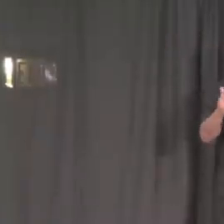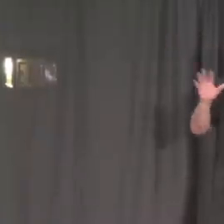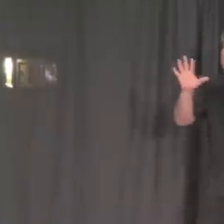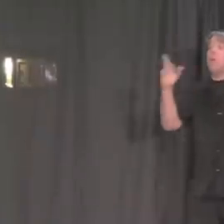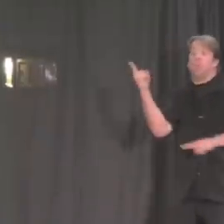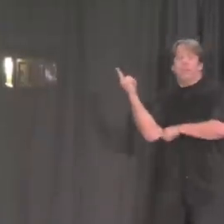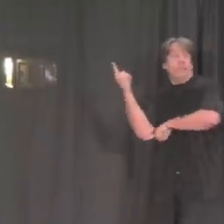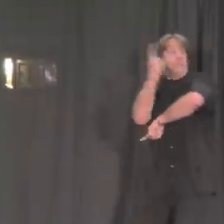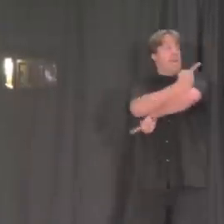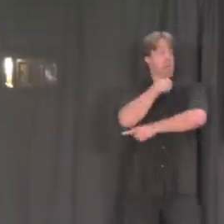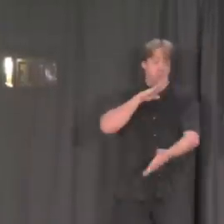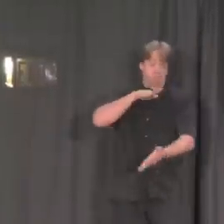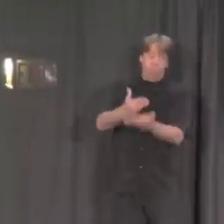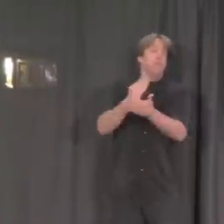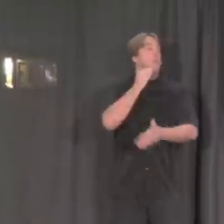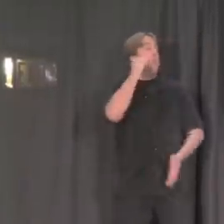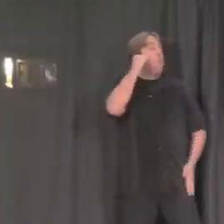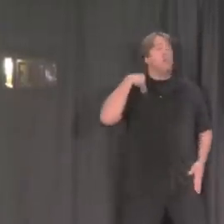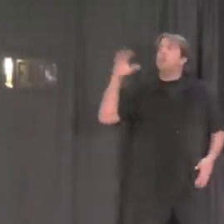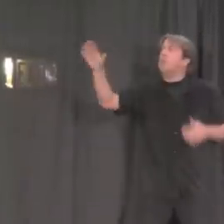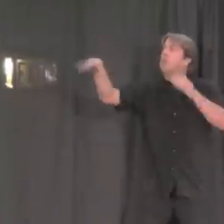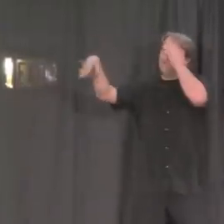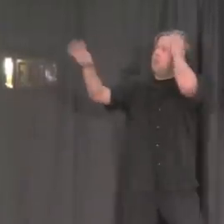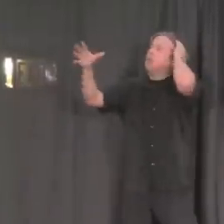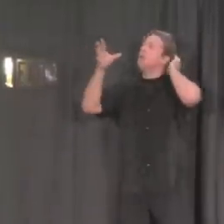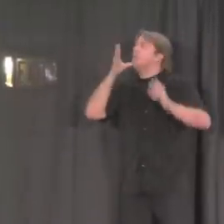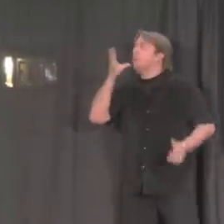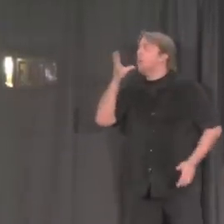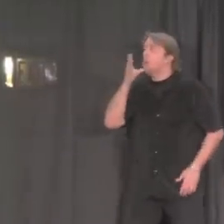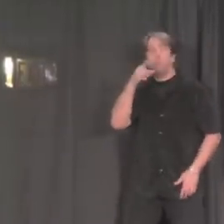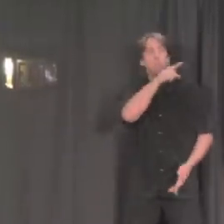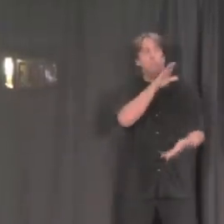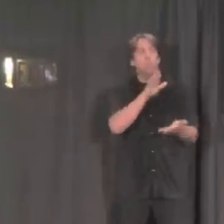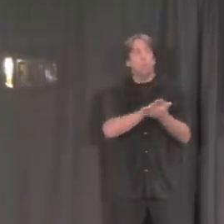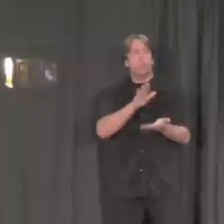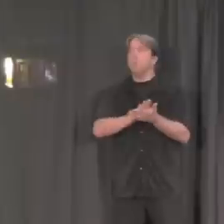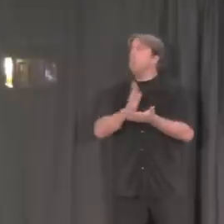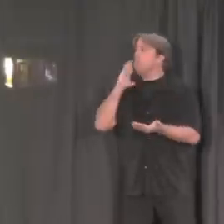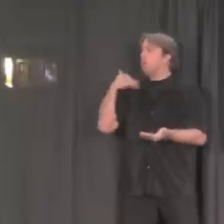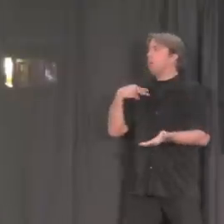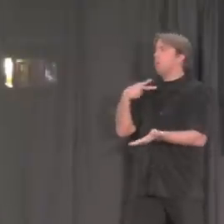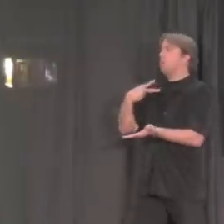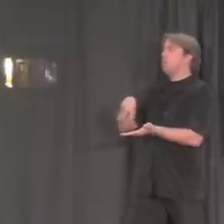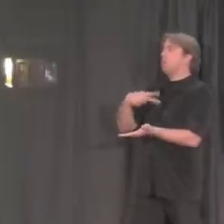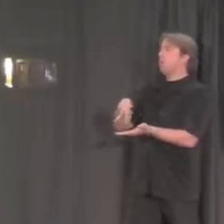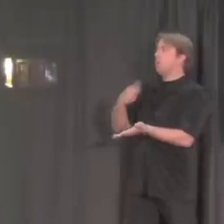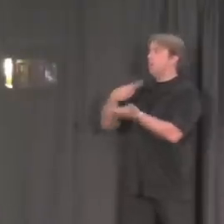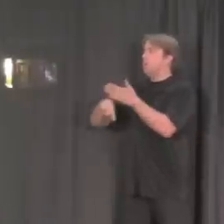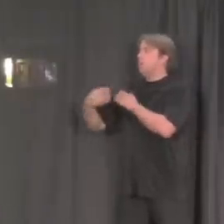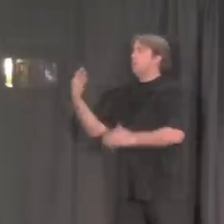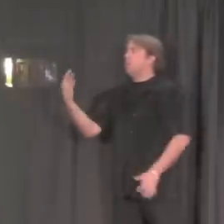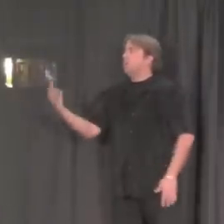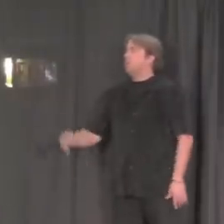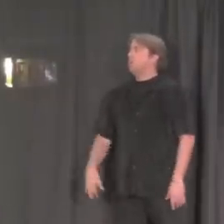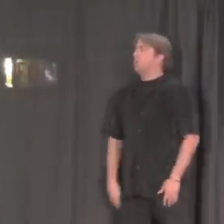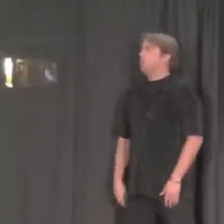My mom taught me everything, right? One day I got home from school and I said, Mom, they're going to have a school dance next week,